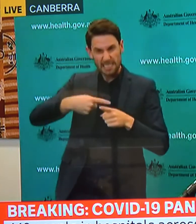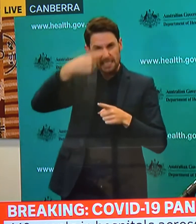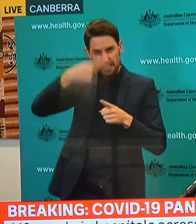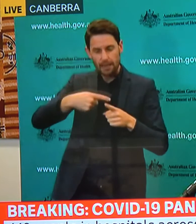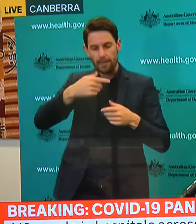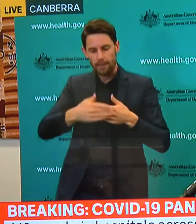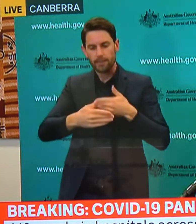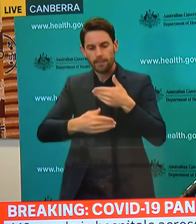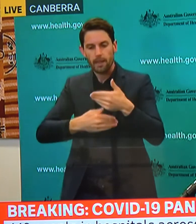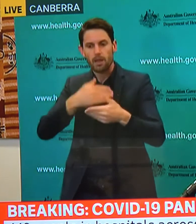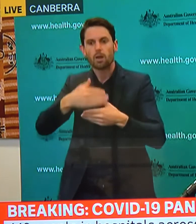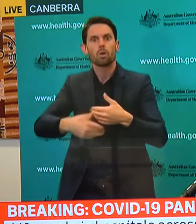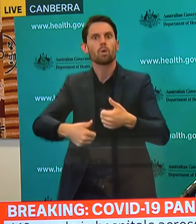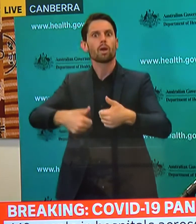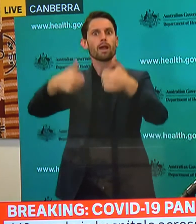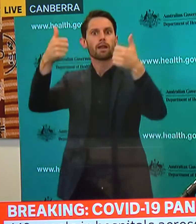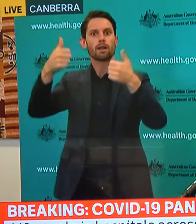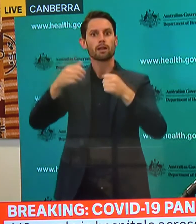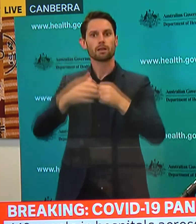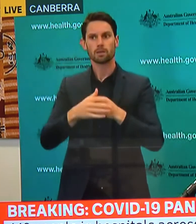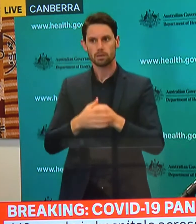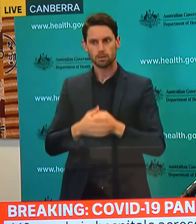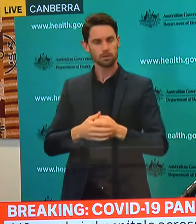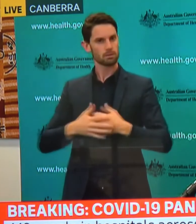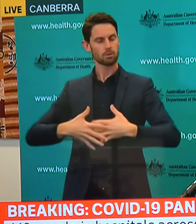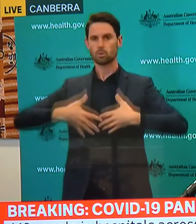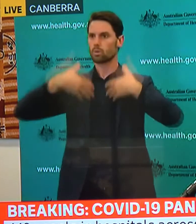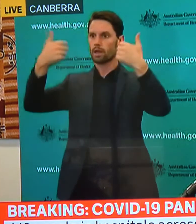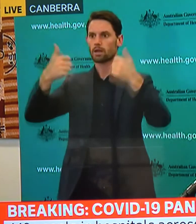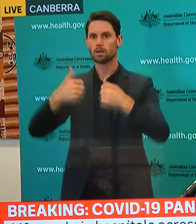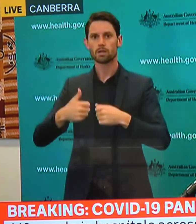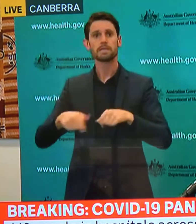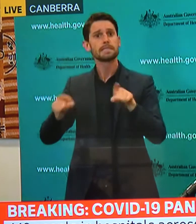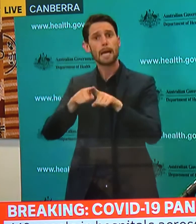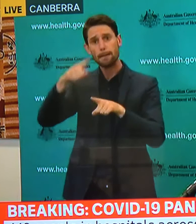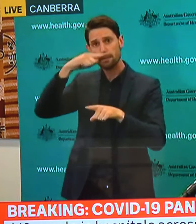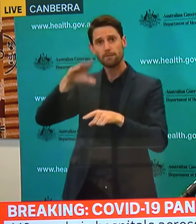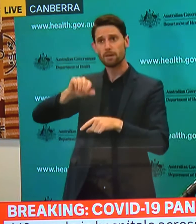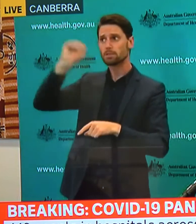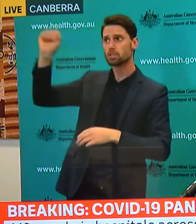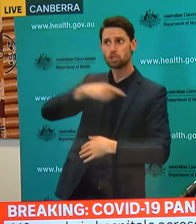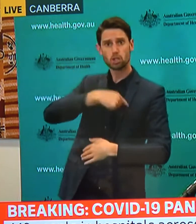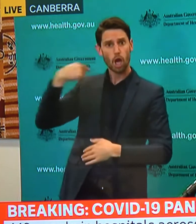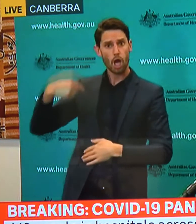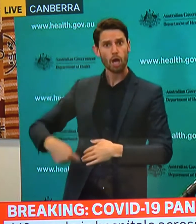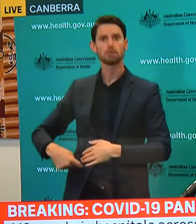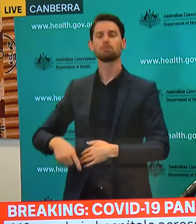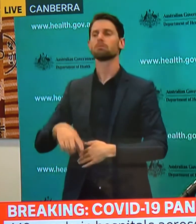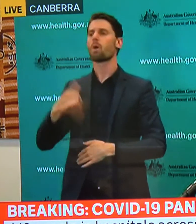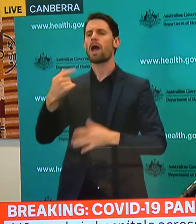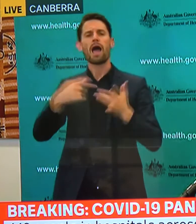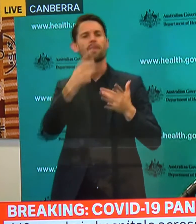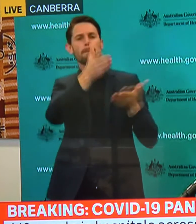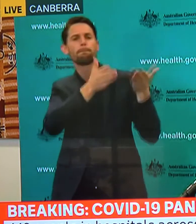but those first cases from Wuhan and the ones from the Diamond Princess, we had a lot more time